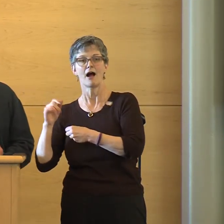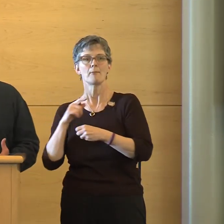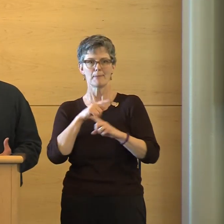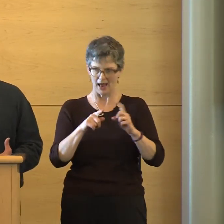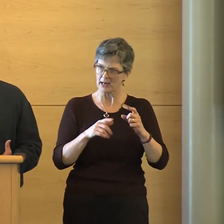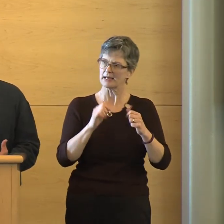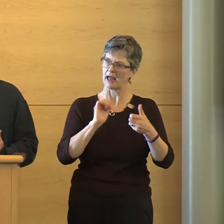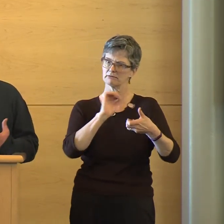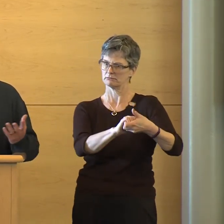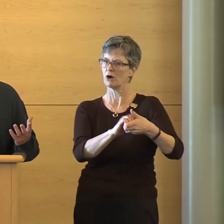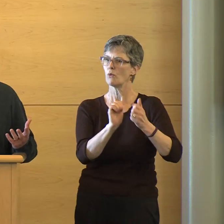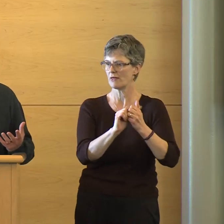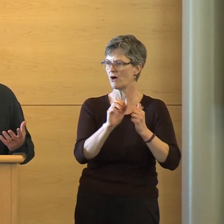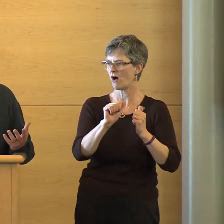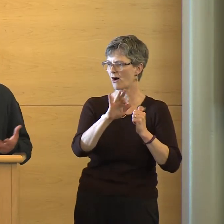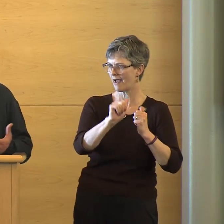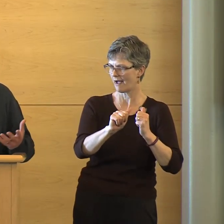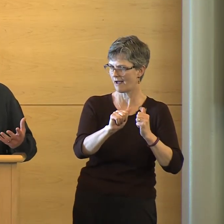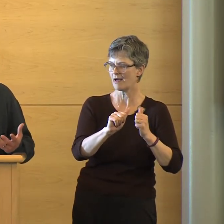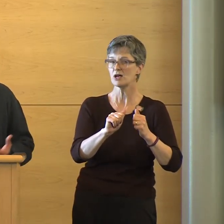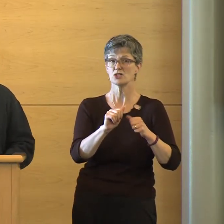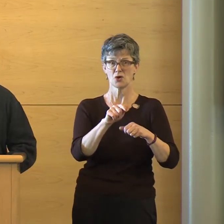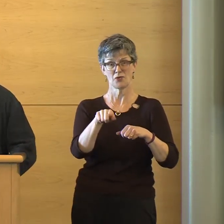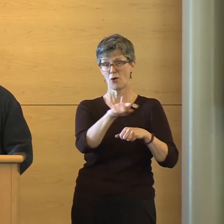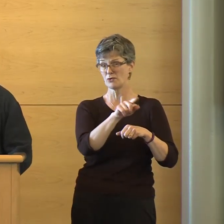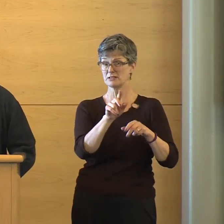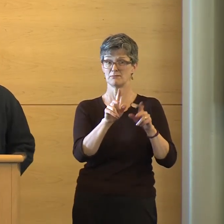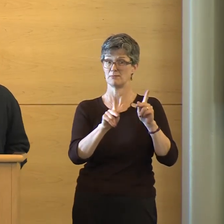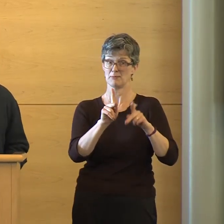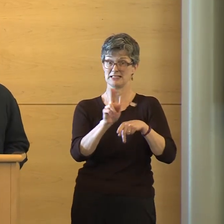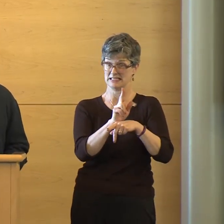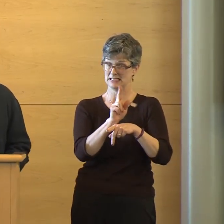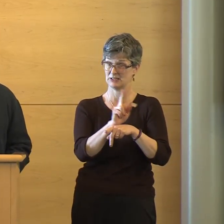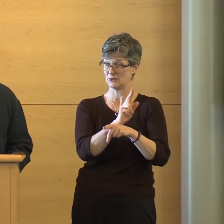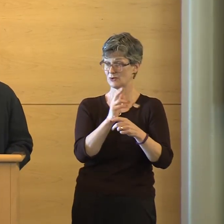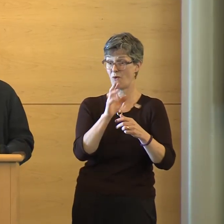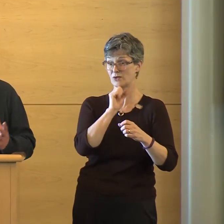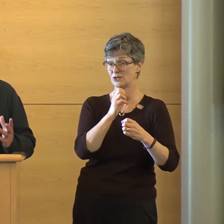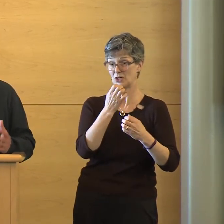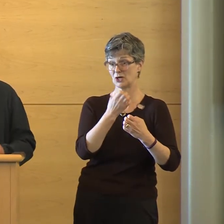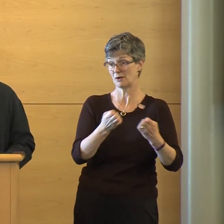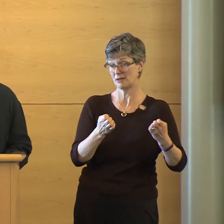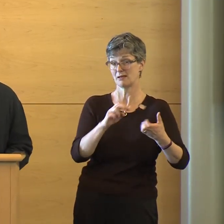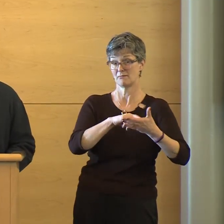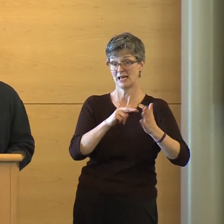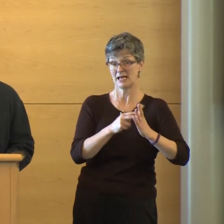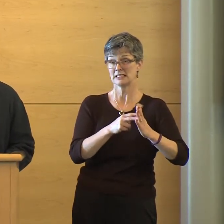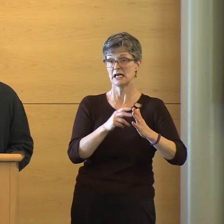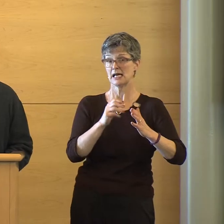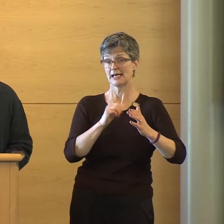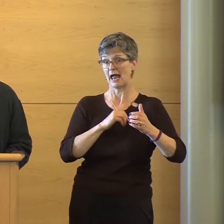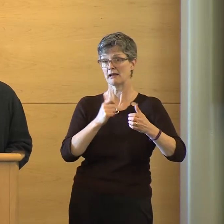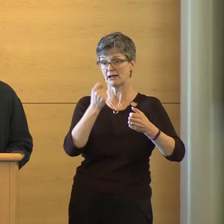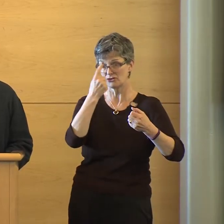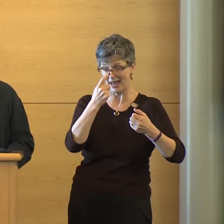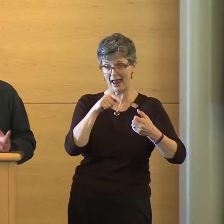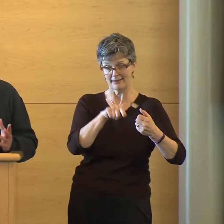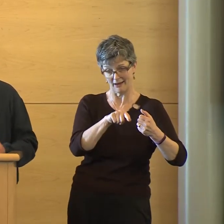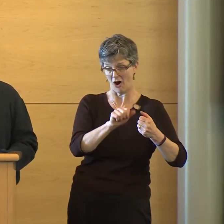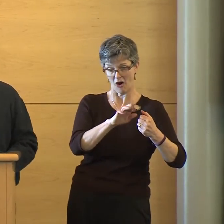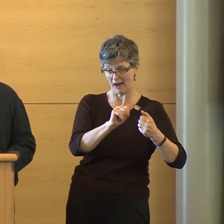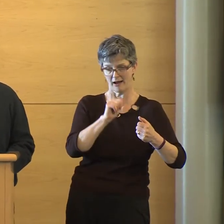both because ARIA came first. And so there are assistive technologies that did not support HTML5 tags but